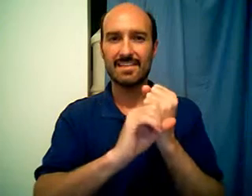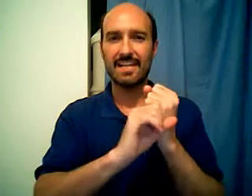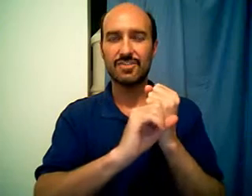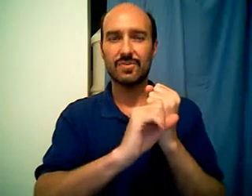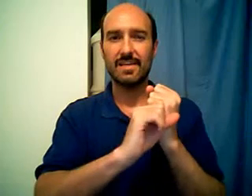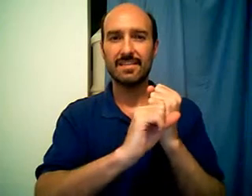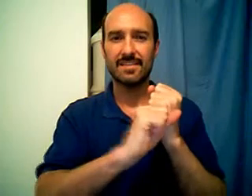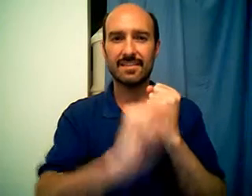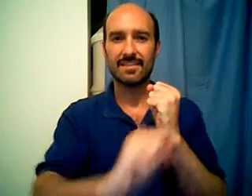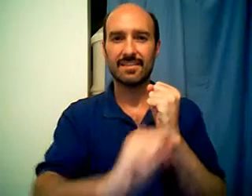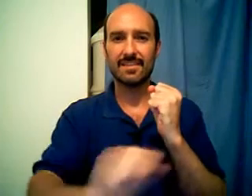Exaggerate.